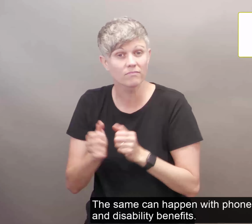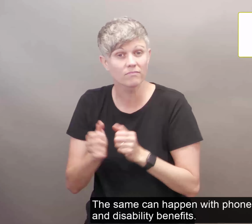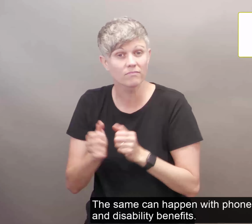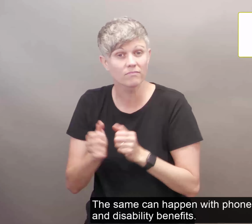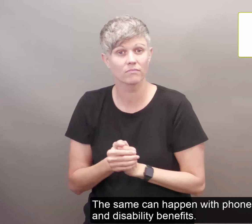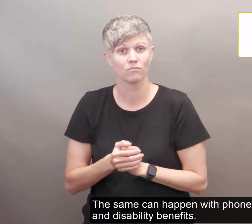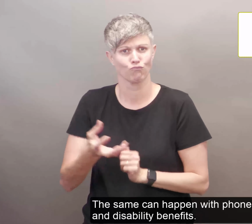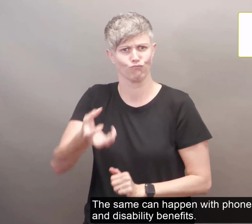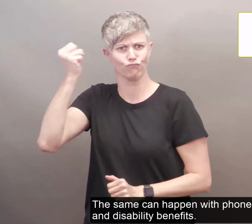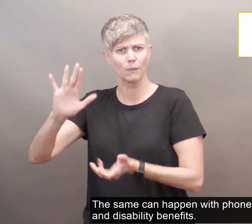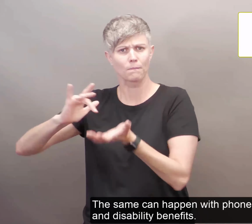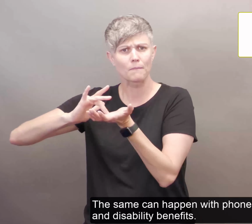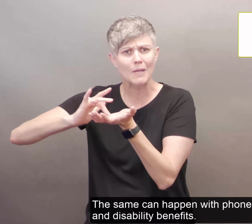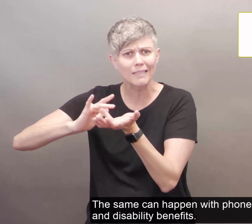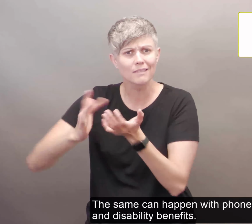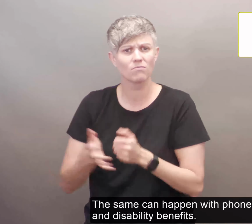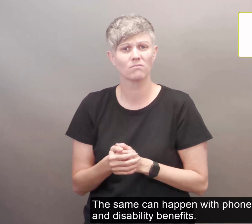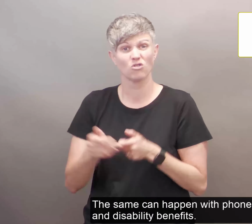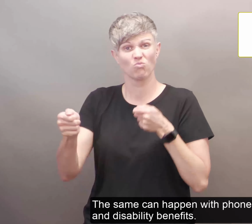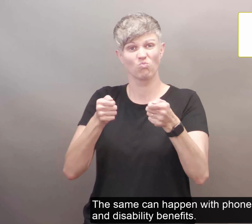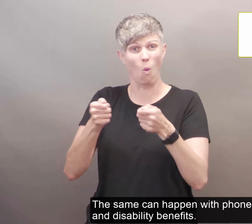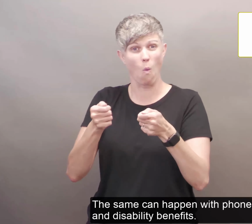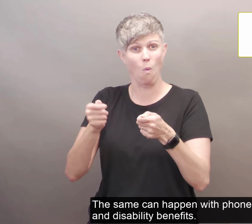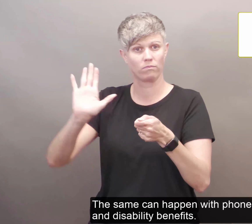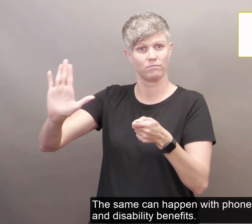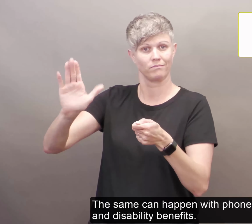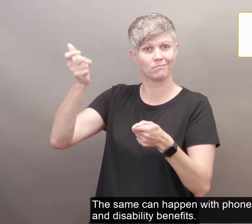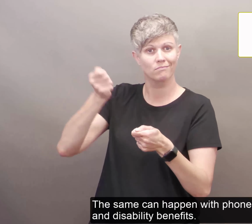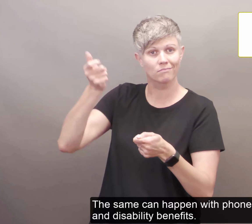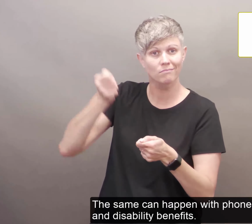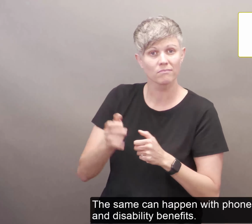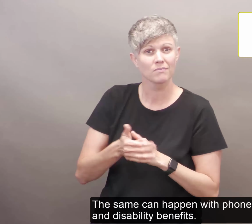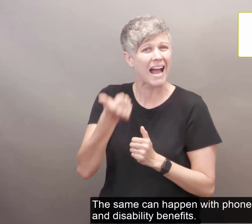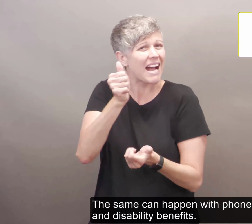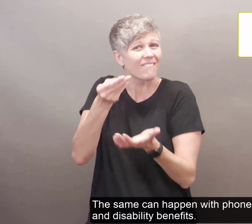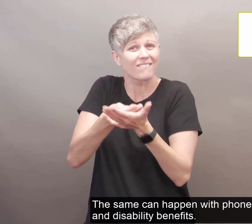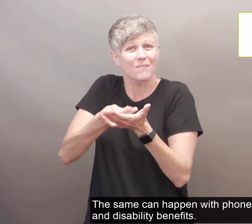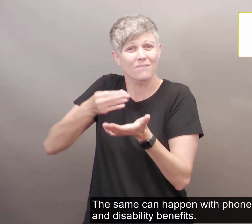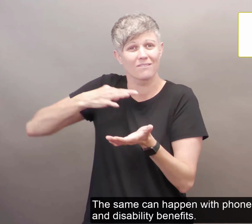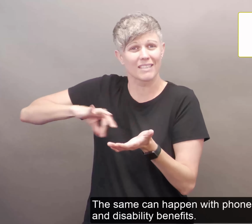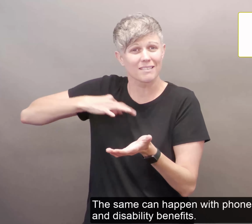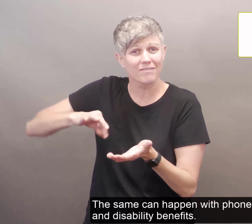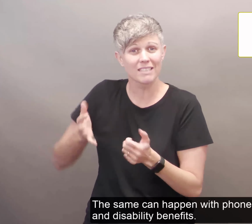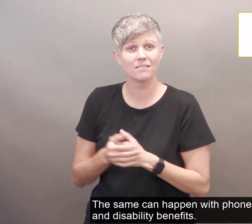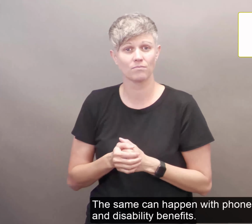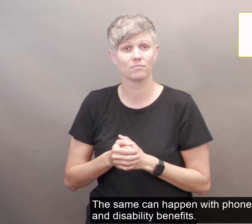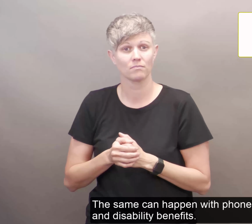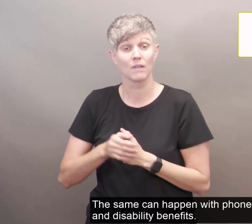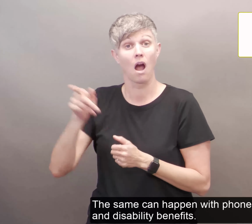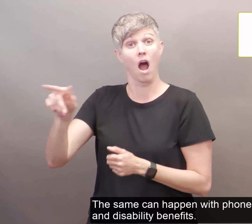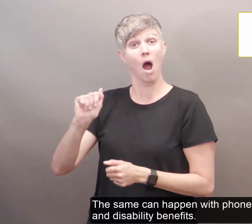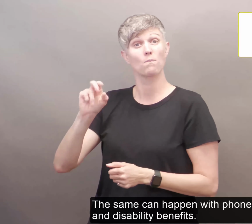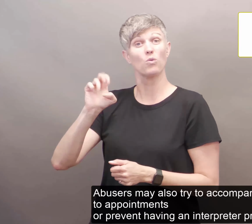phones, medicine, and disability benefits. Abusers may also try to accompany someone to appointments